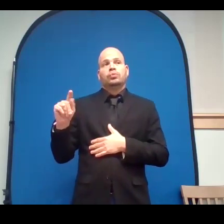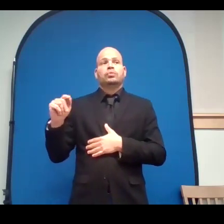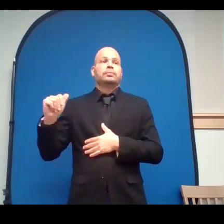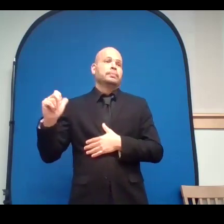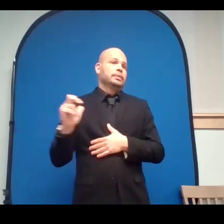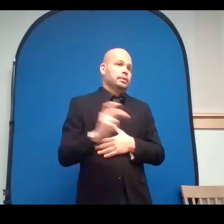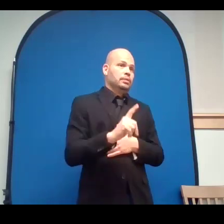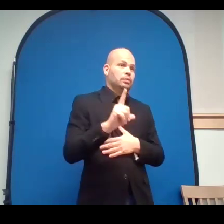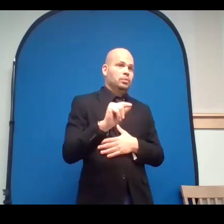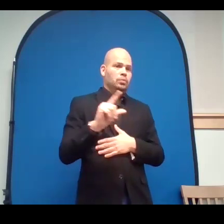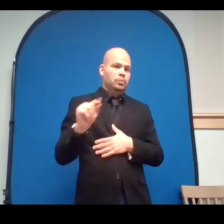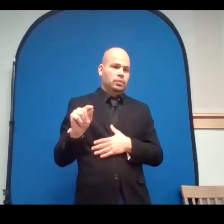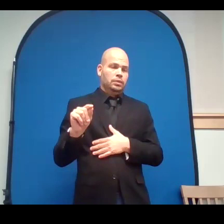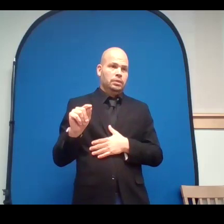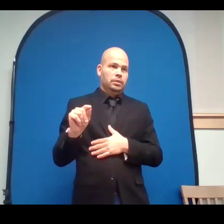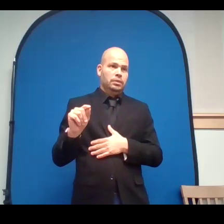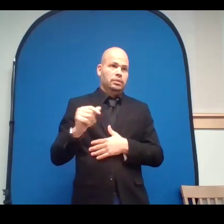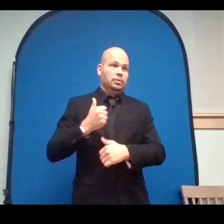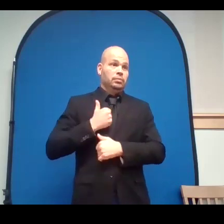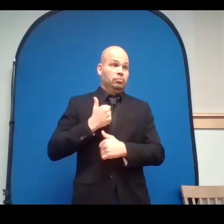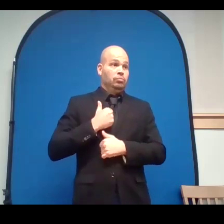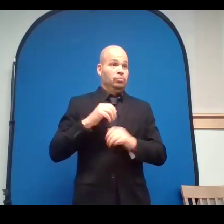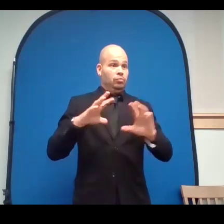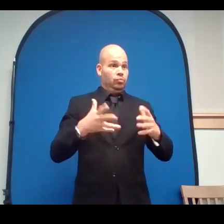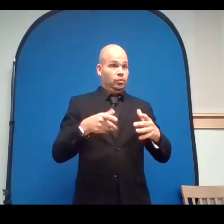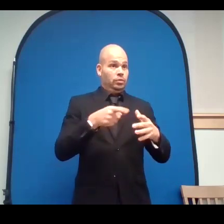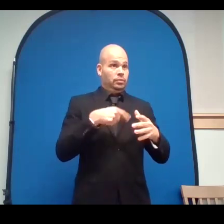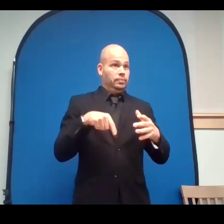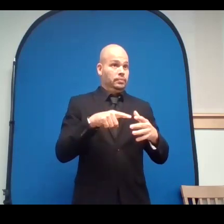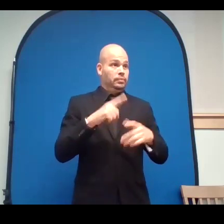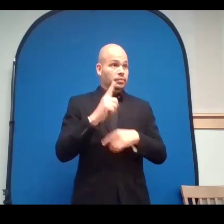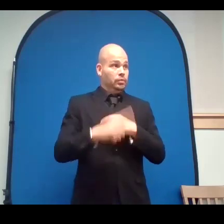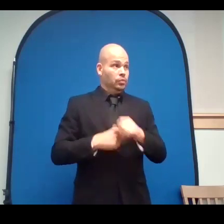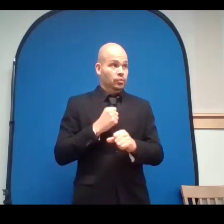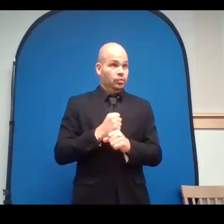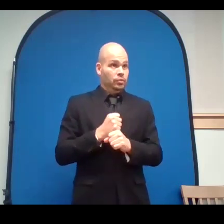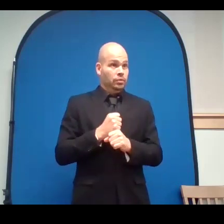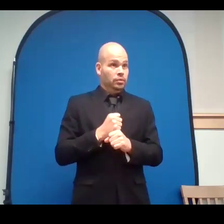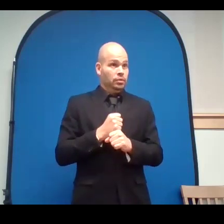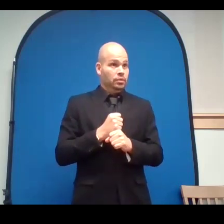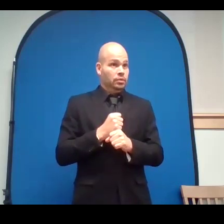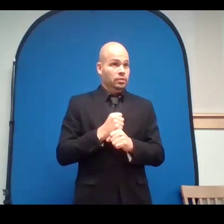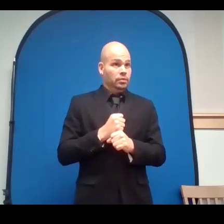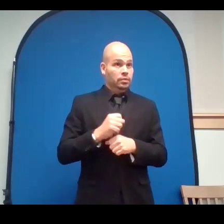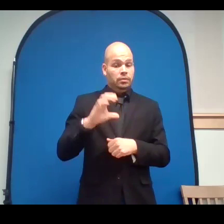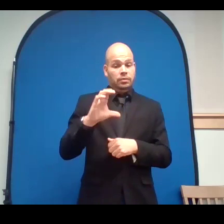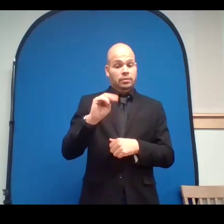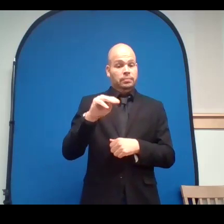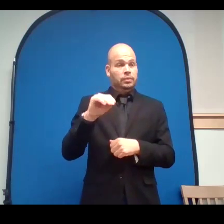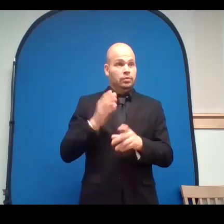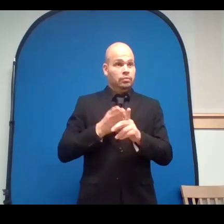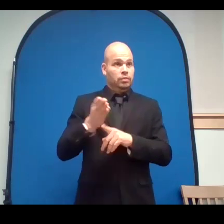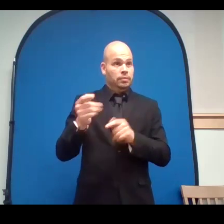Reserves, where I did a year as a CMO or a career management officer, and then was moved over